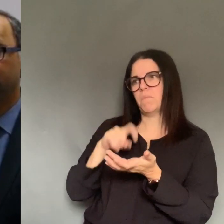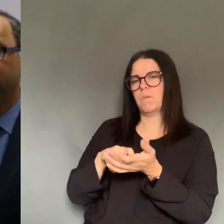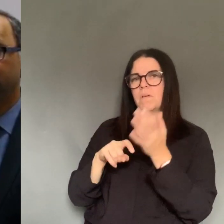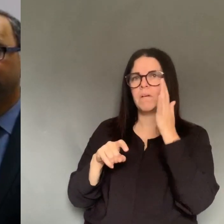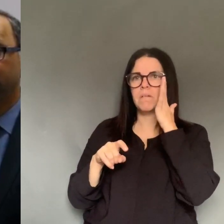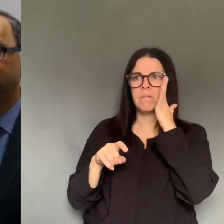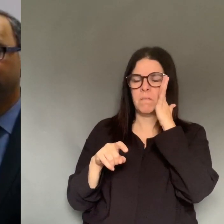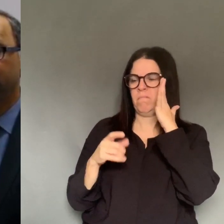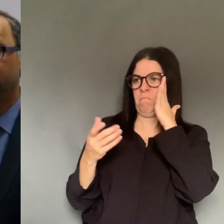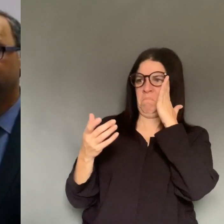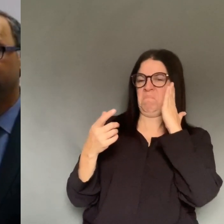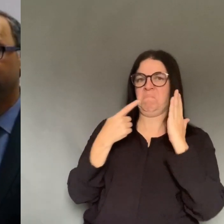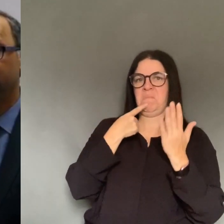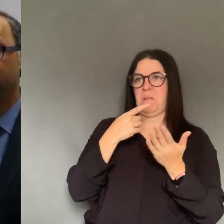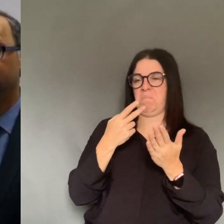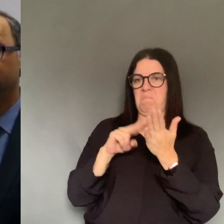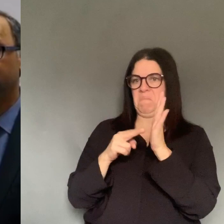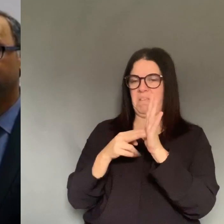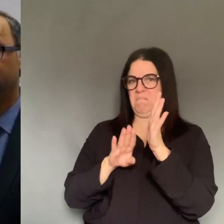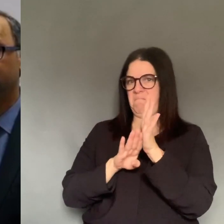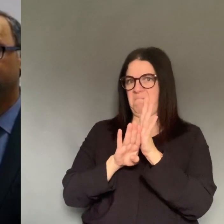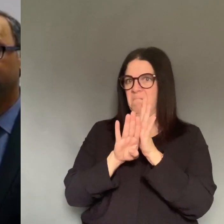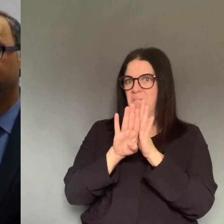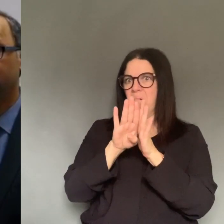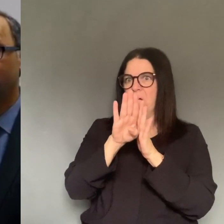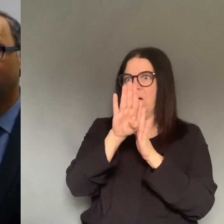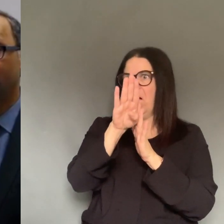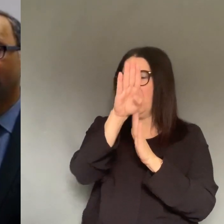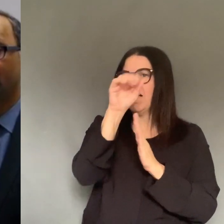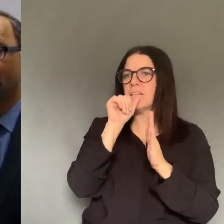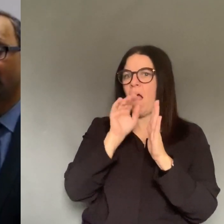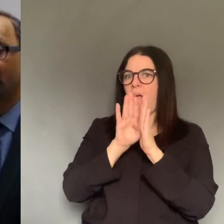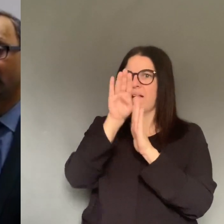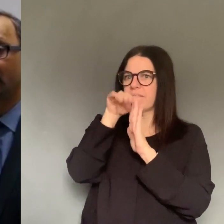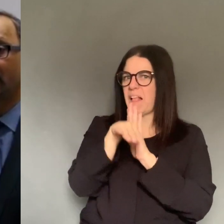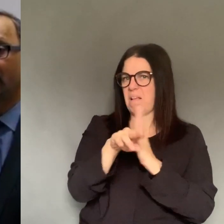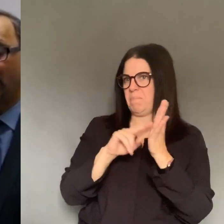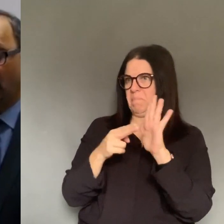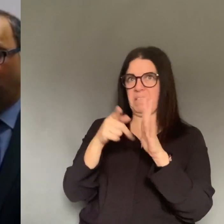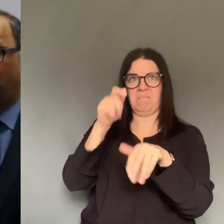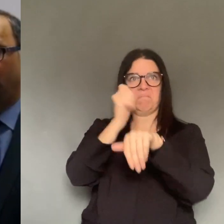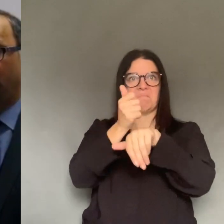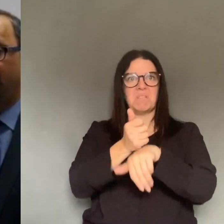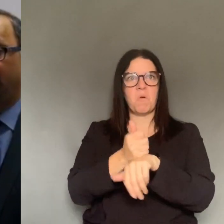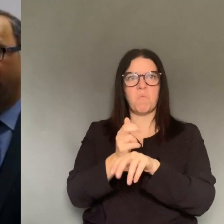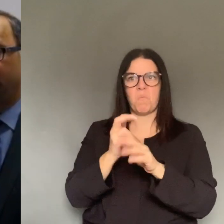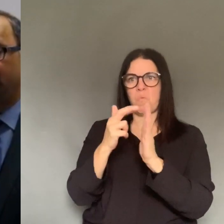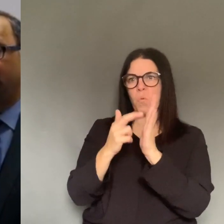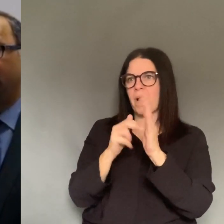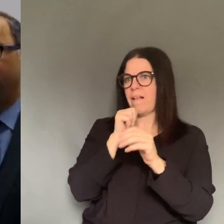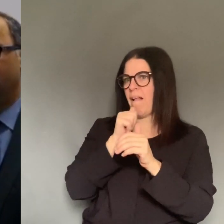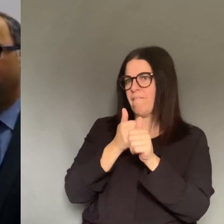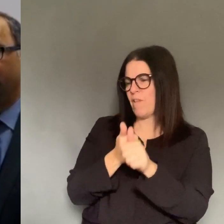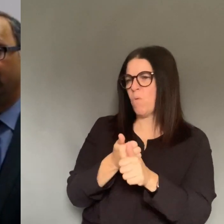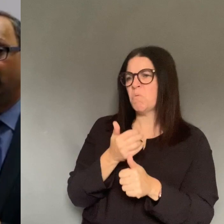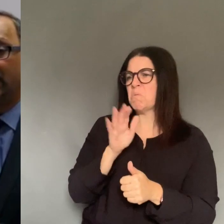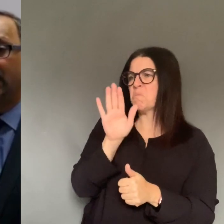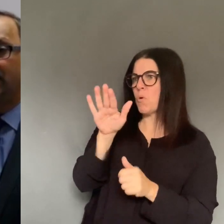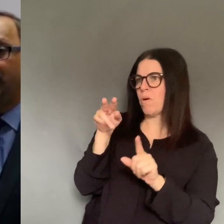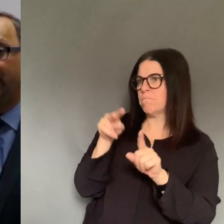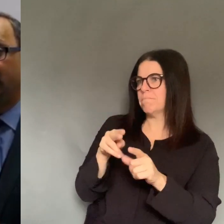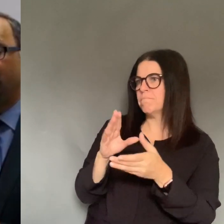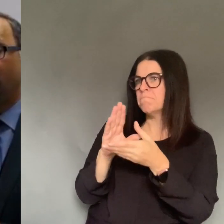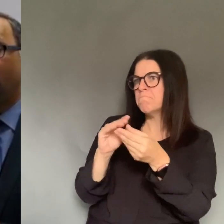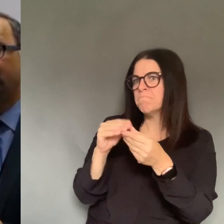curve, not actually happening, that the measures aren't working. What would you say to those people specifically? Well, I guess if you're really looking